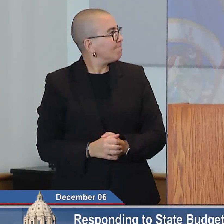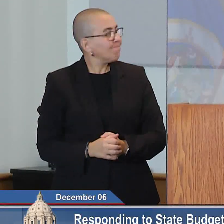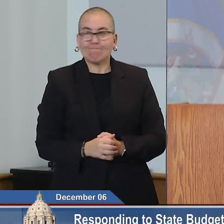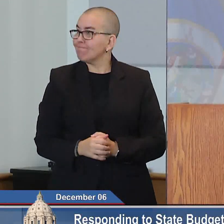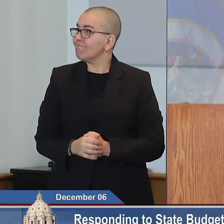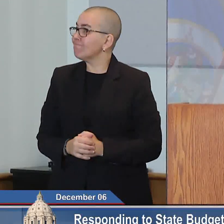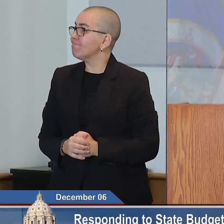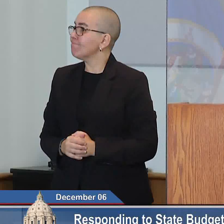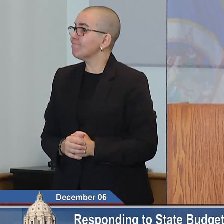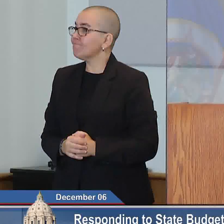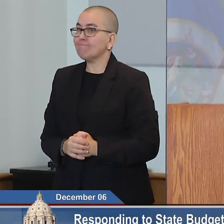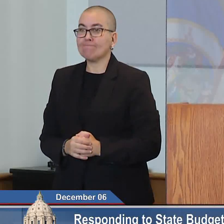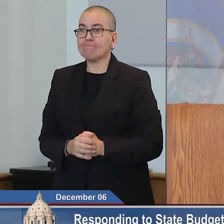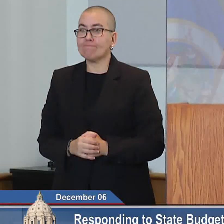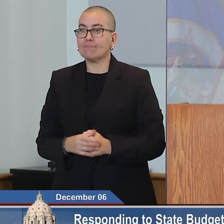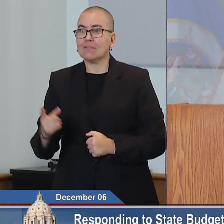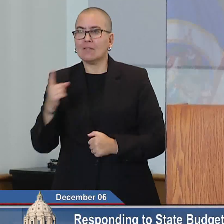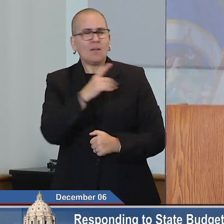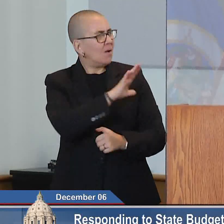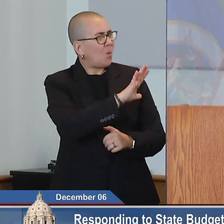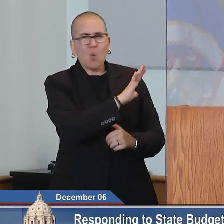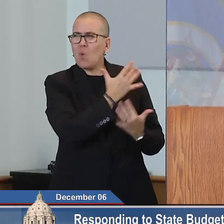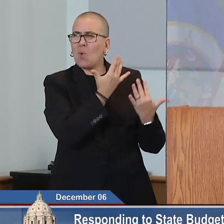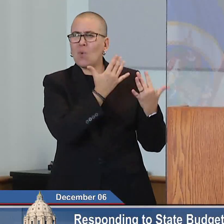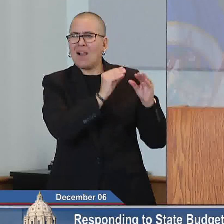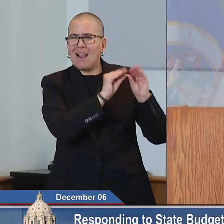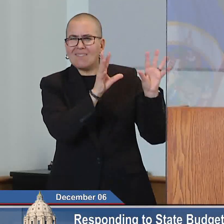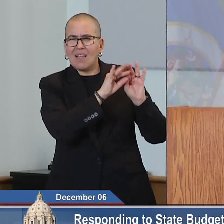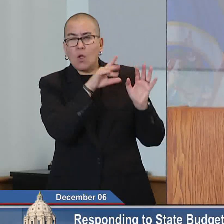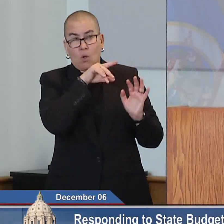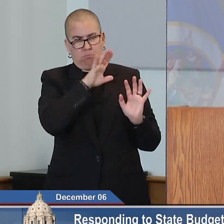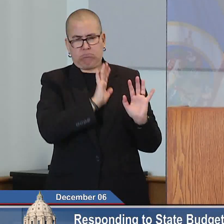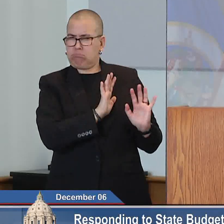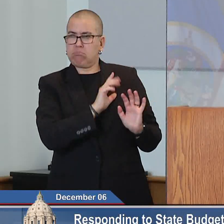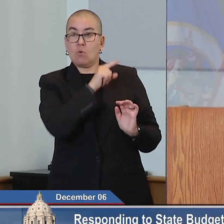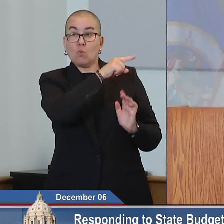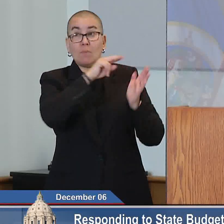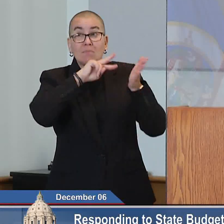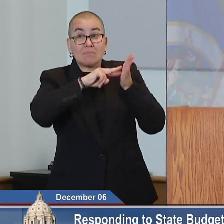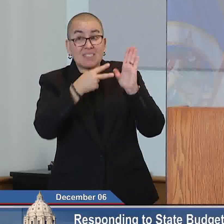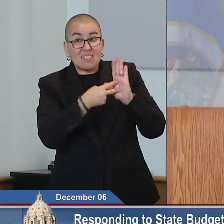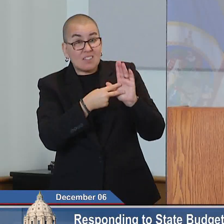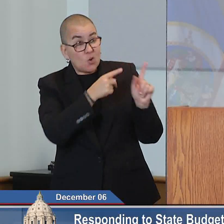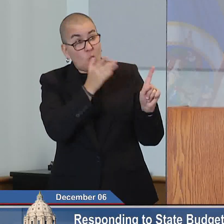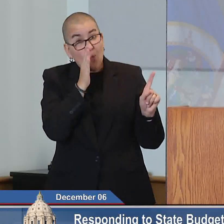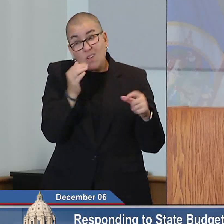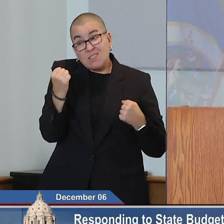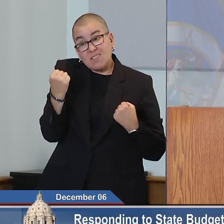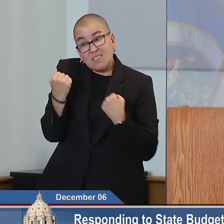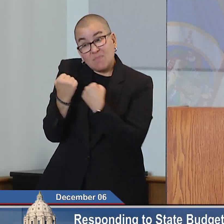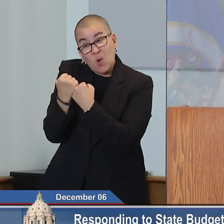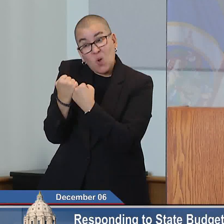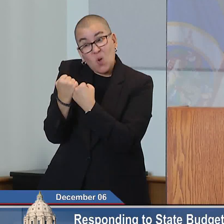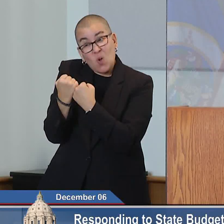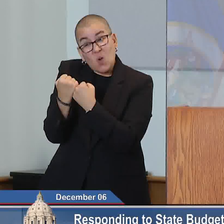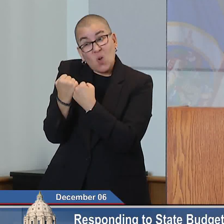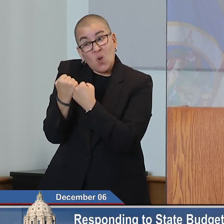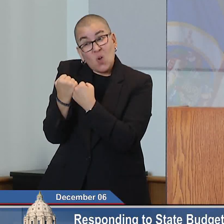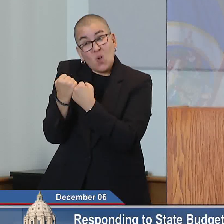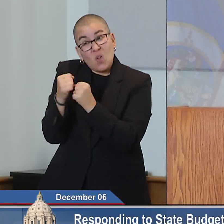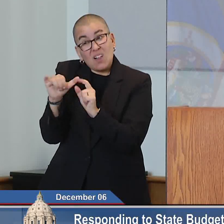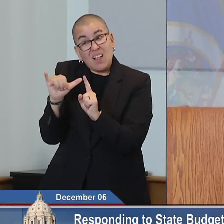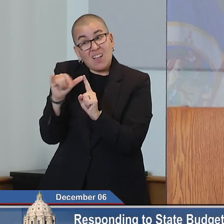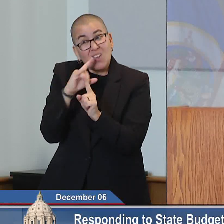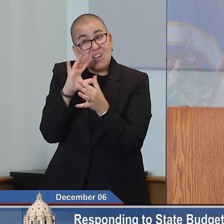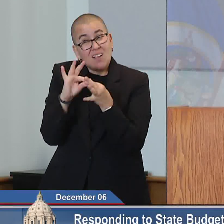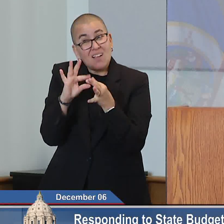So I don't want to complete your sentence, but are you saying that you guys would be supportive of similar things that you were talking about last